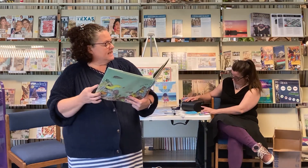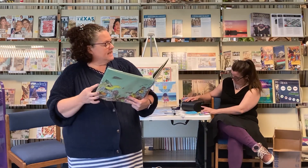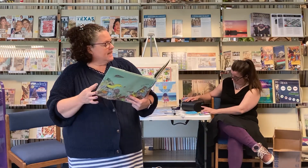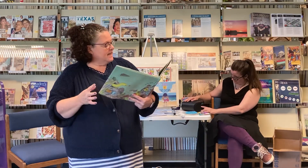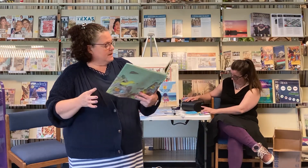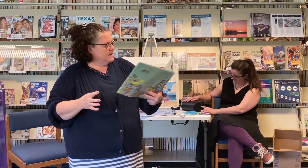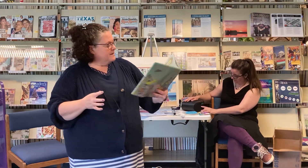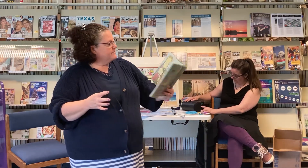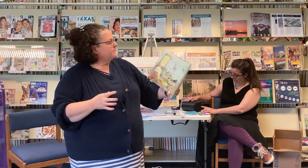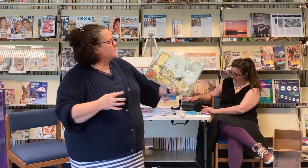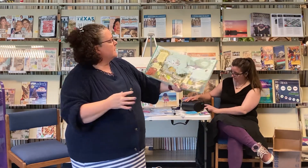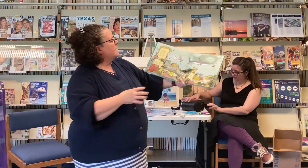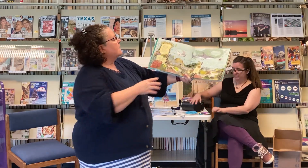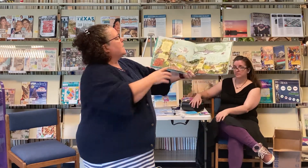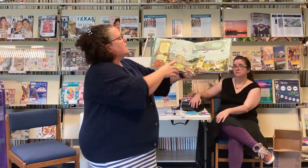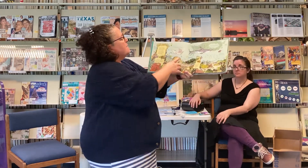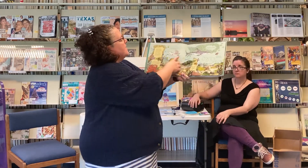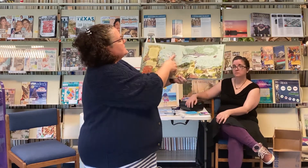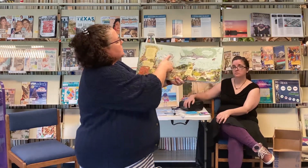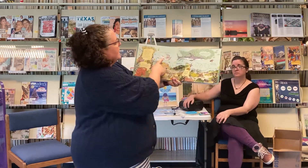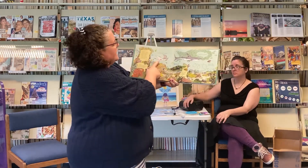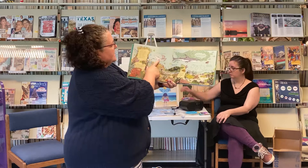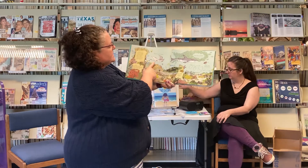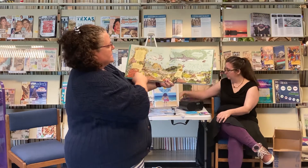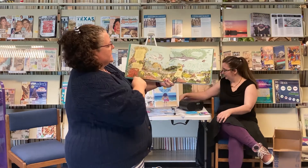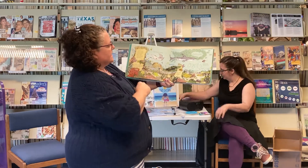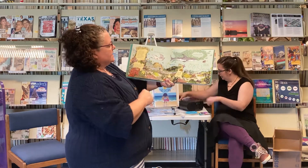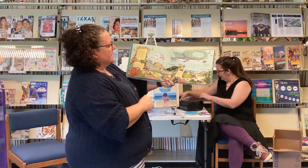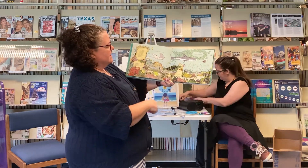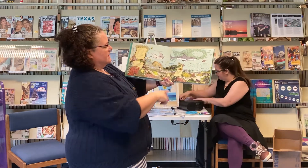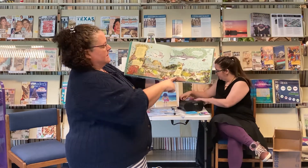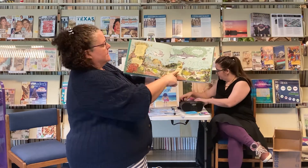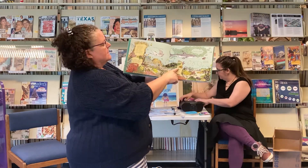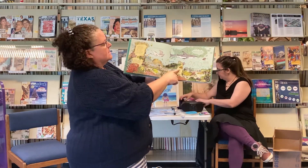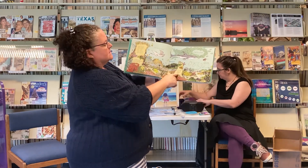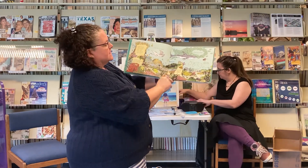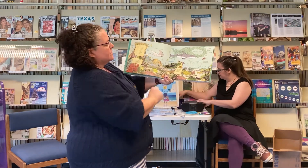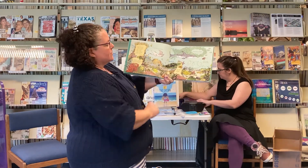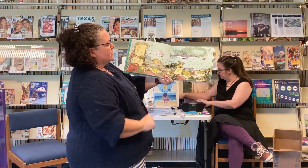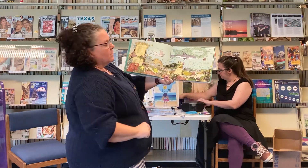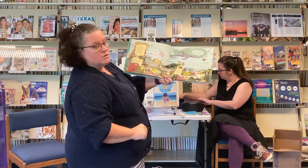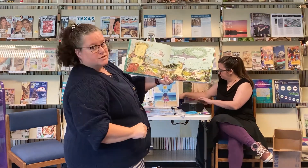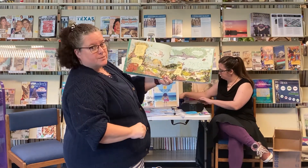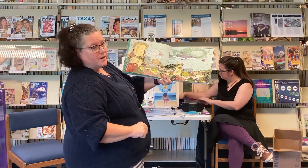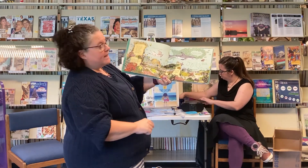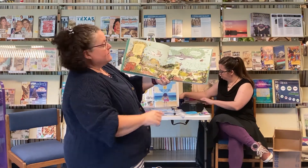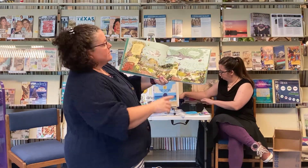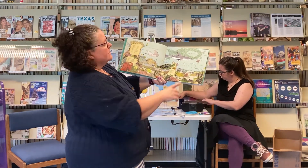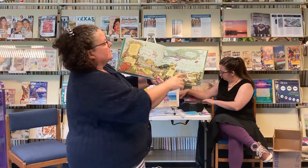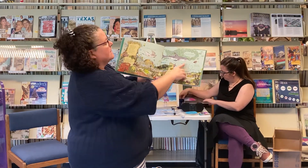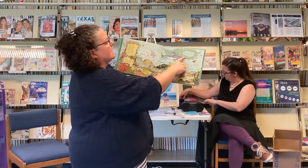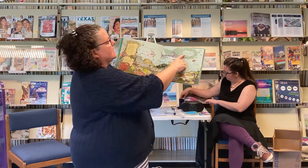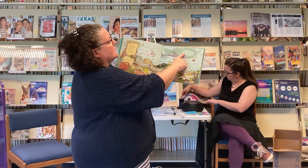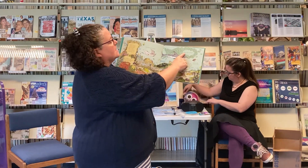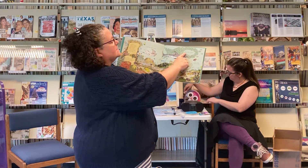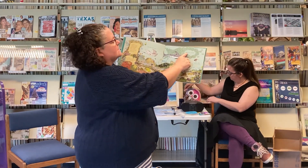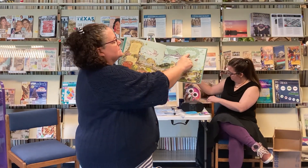stinging anemone. Manta ray gets cleaned. Sea turtle holds her breath.